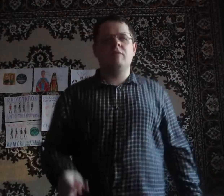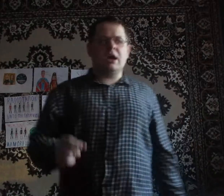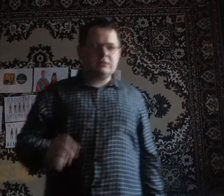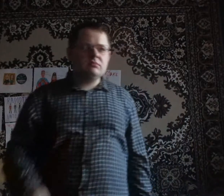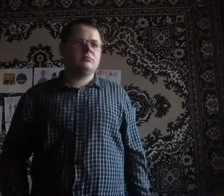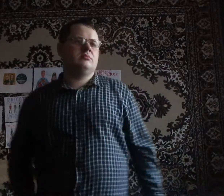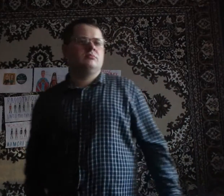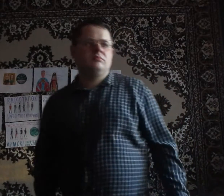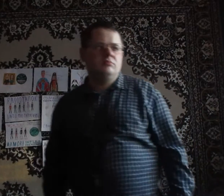What?